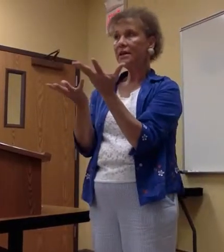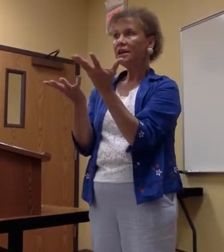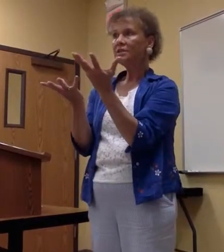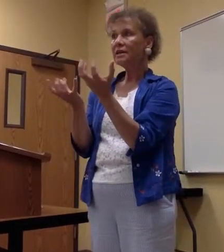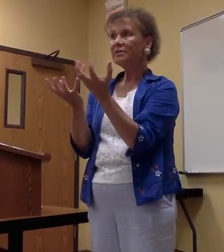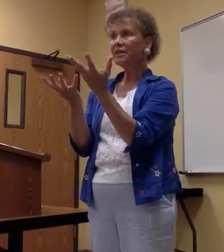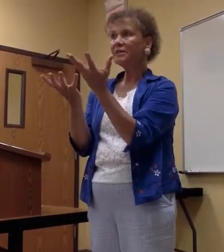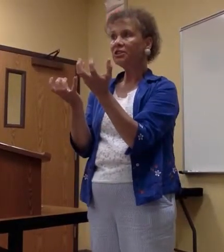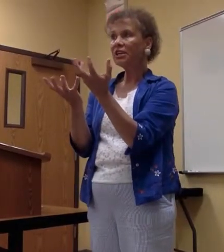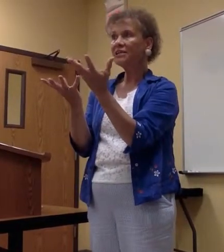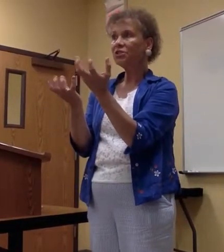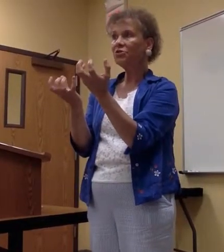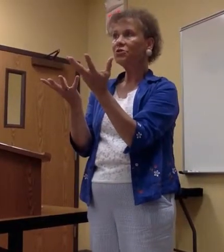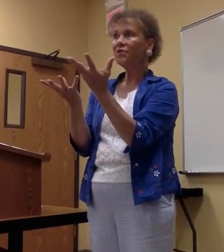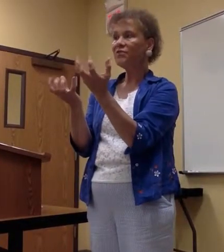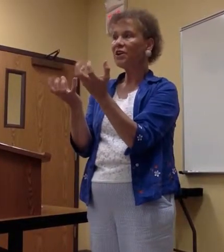the fingers, right? Want.